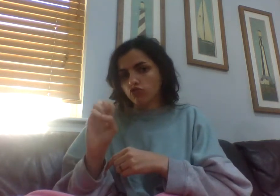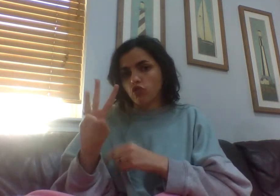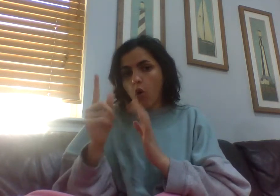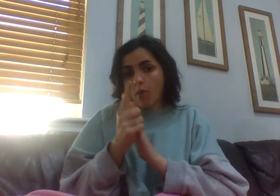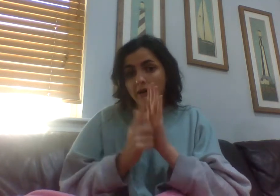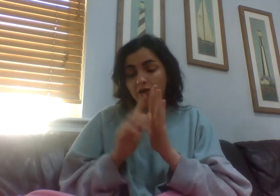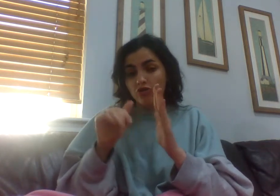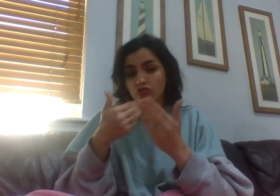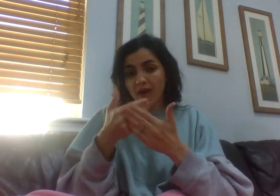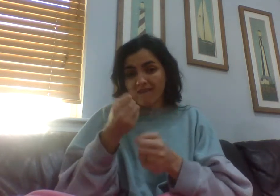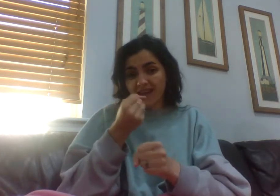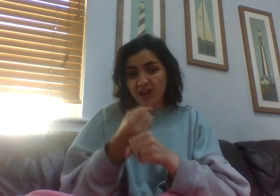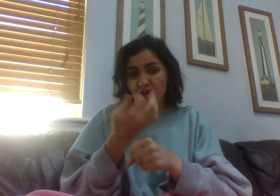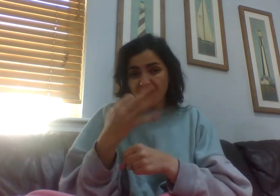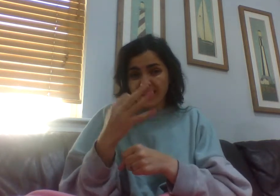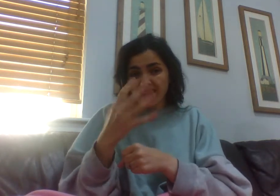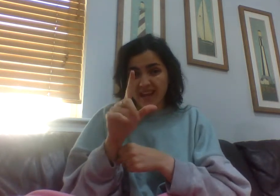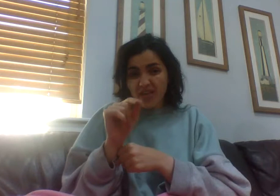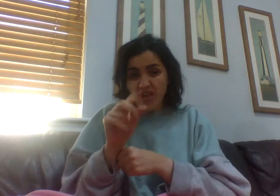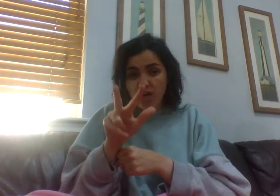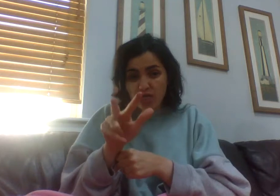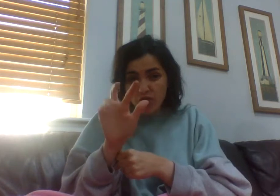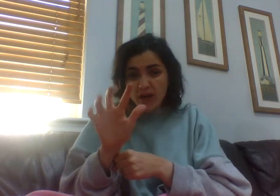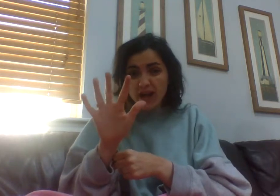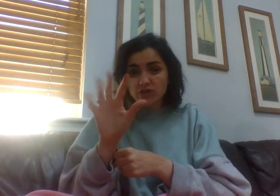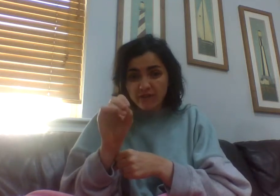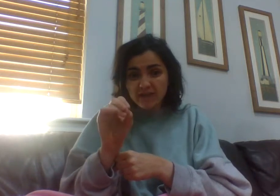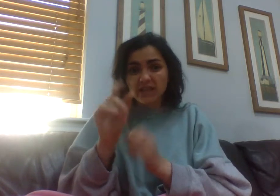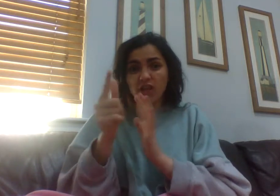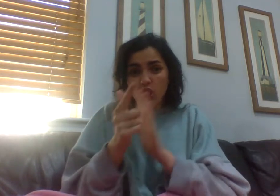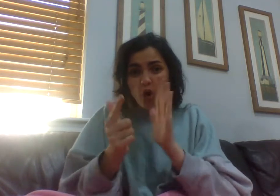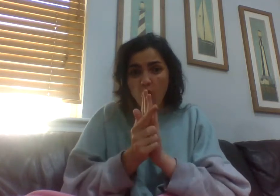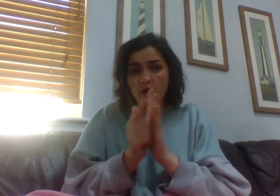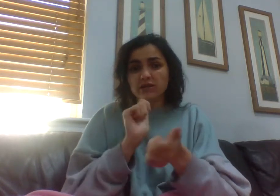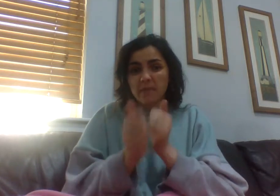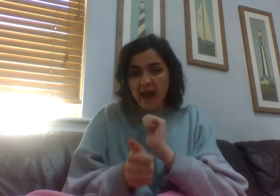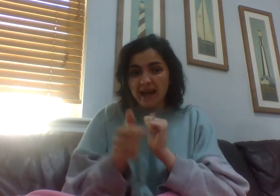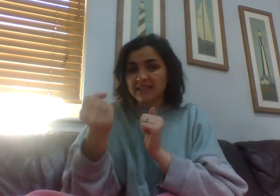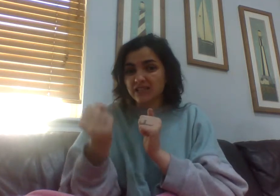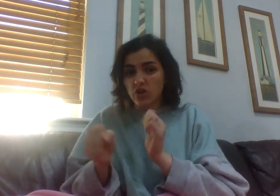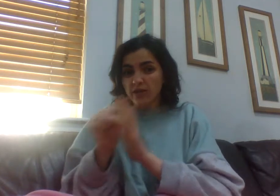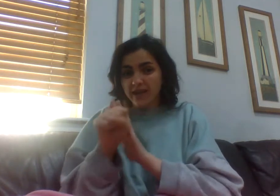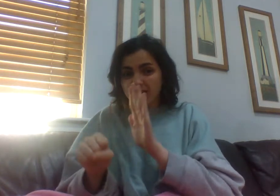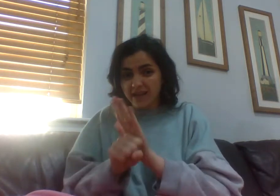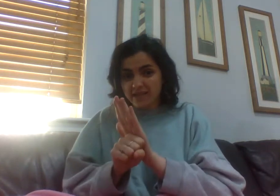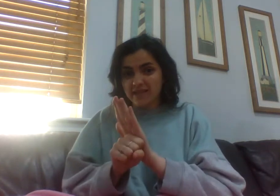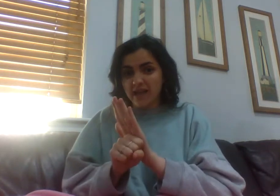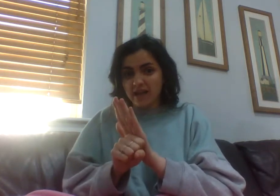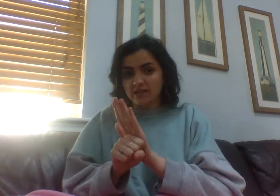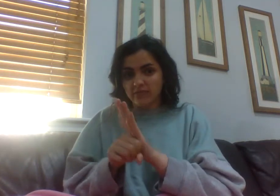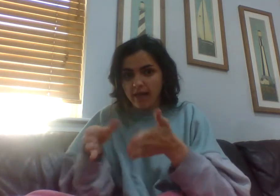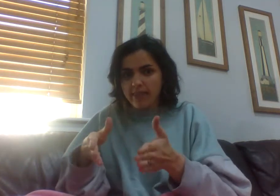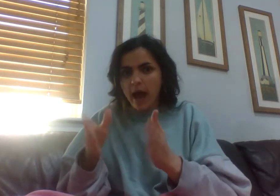were approximately 350 laws passed in southern states that legally segregated the races.